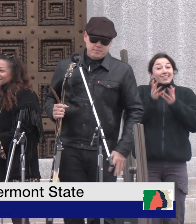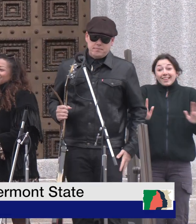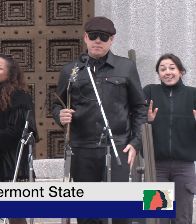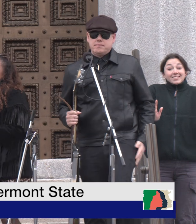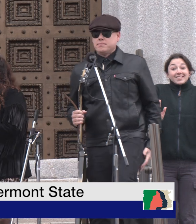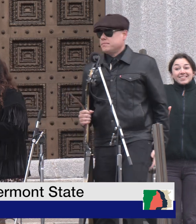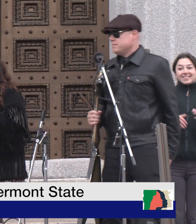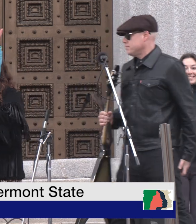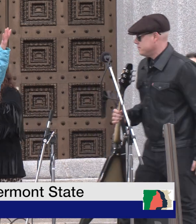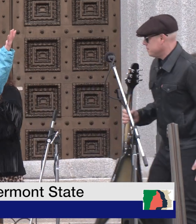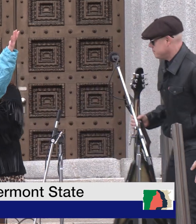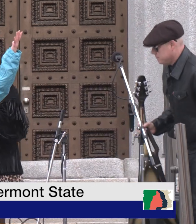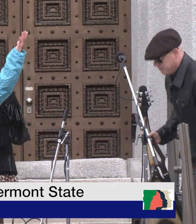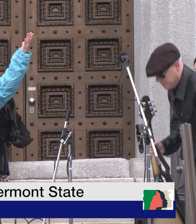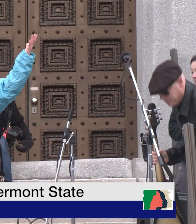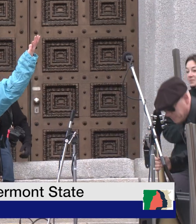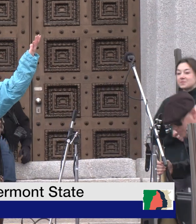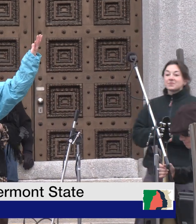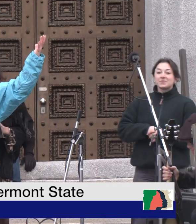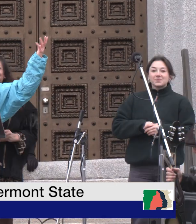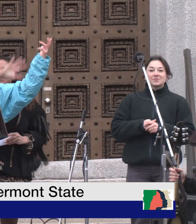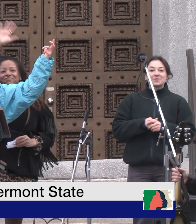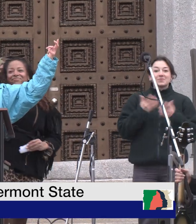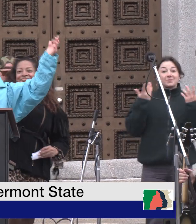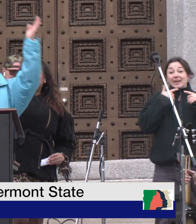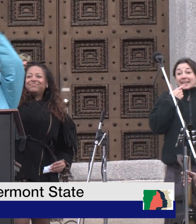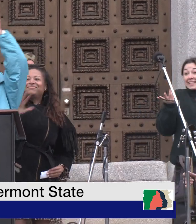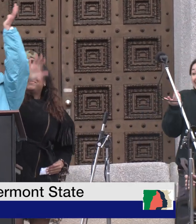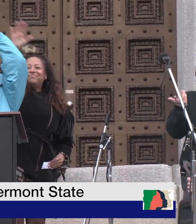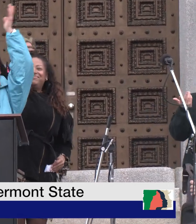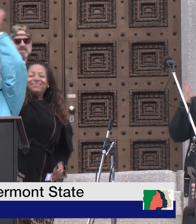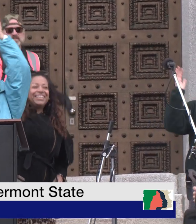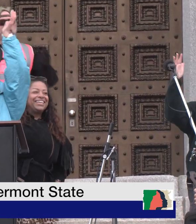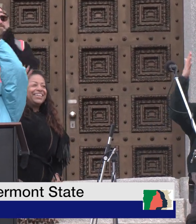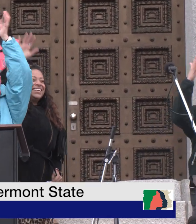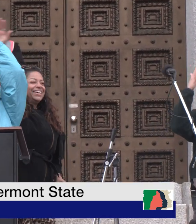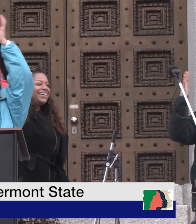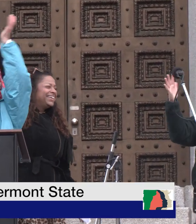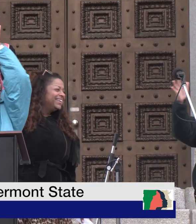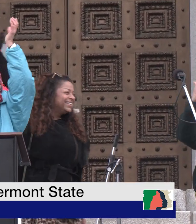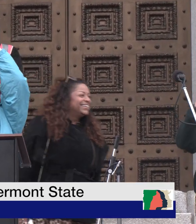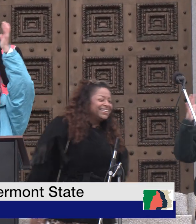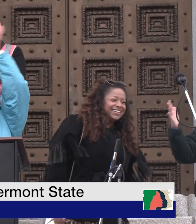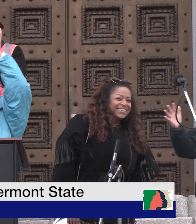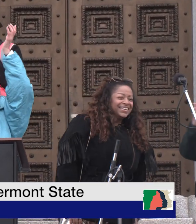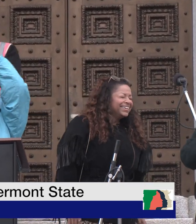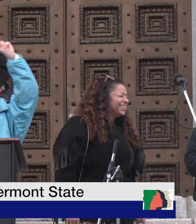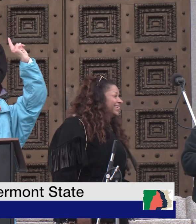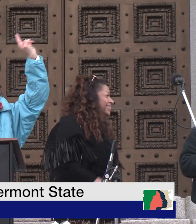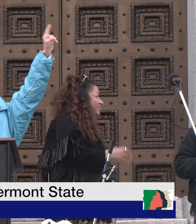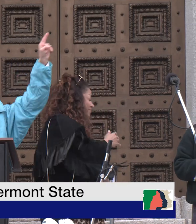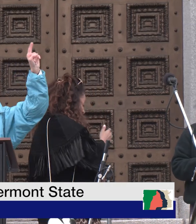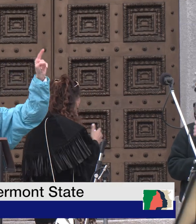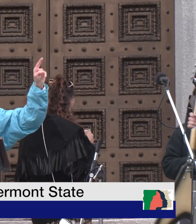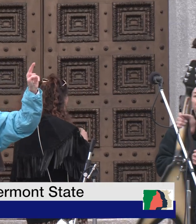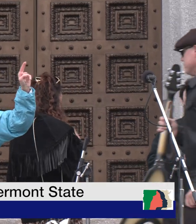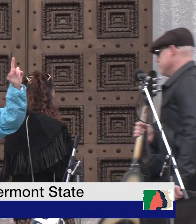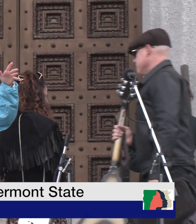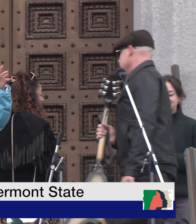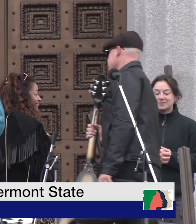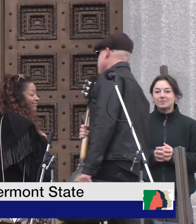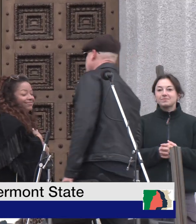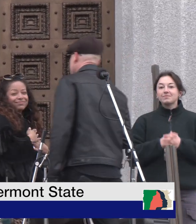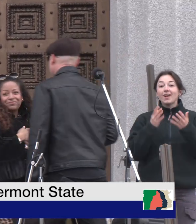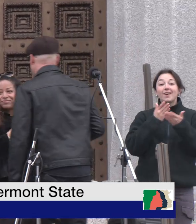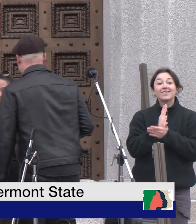Folks, what can I say, huh? Is that amazing? Woohoo!